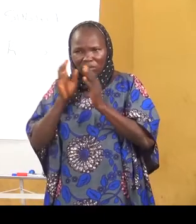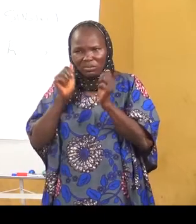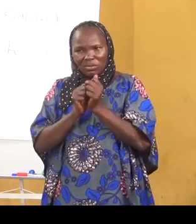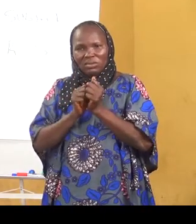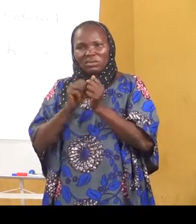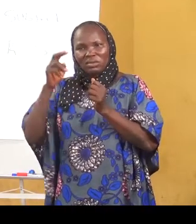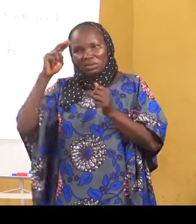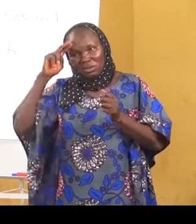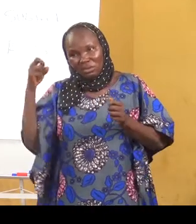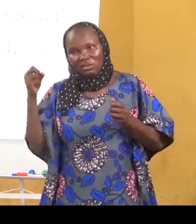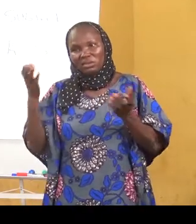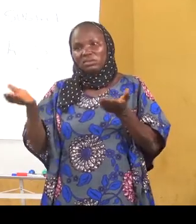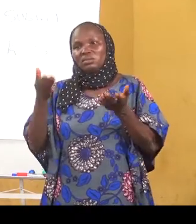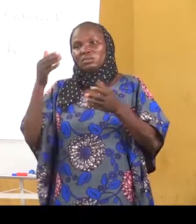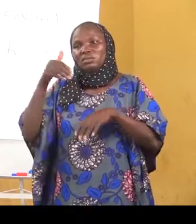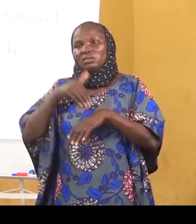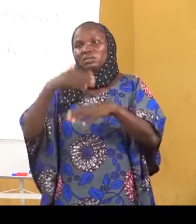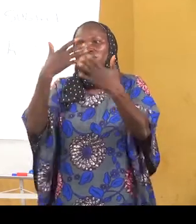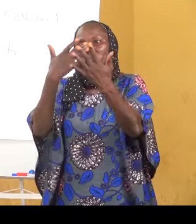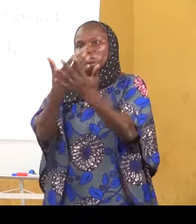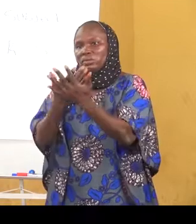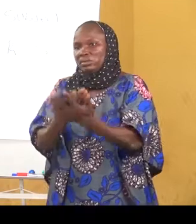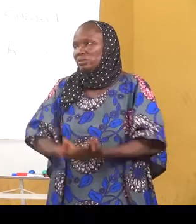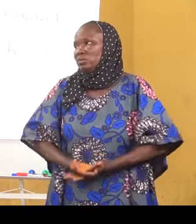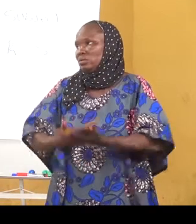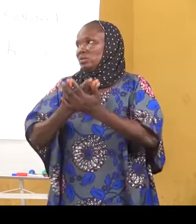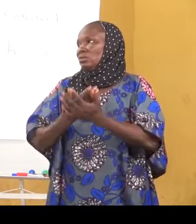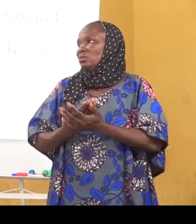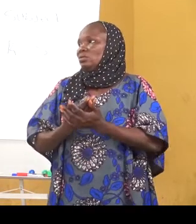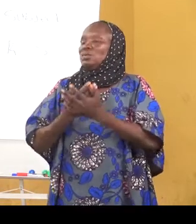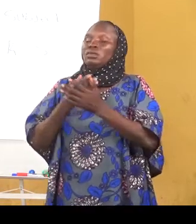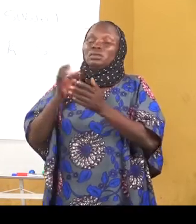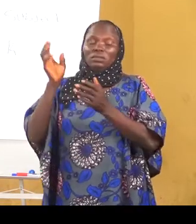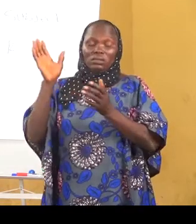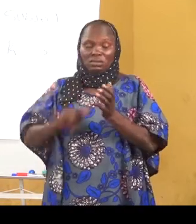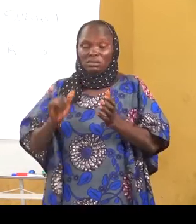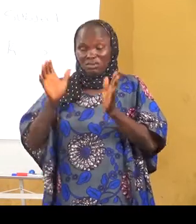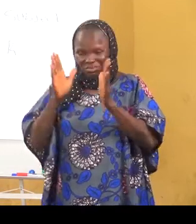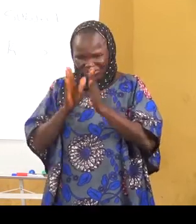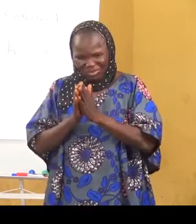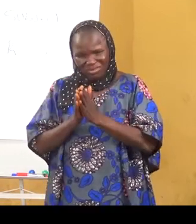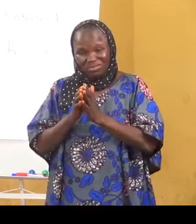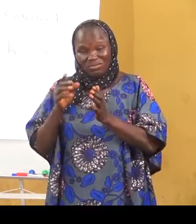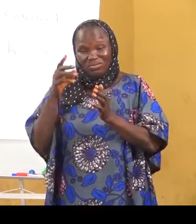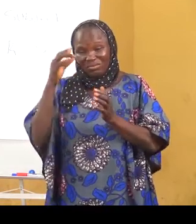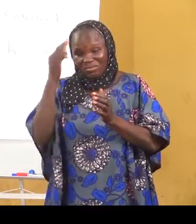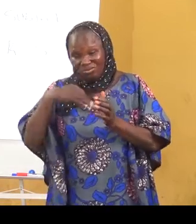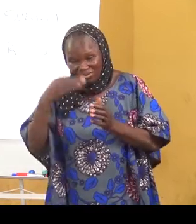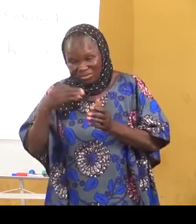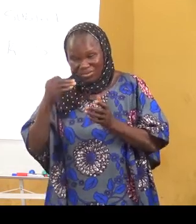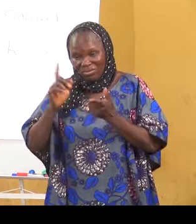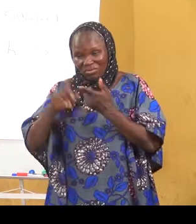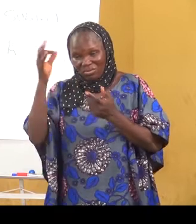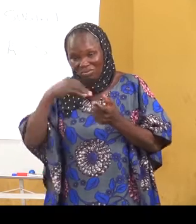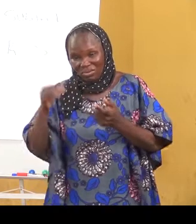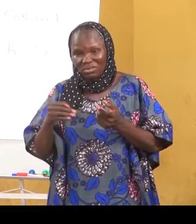Paul did not just hear about Onesimus, but they met face to face. He saw him and talked to